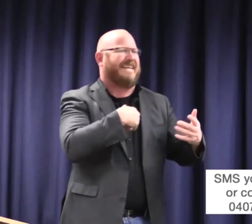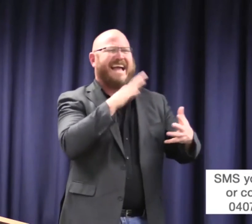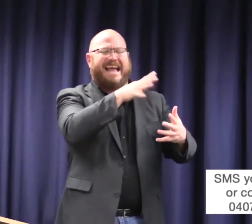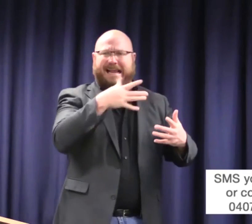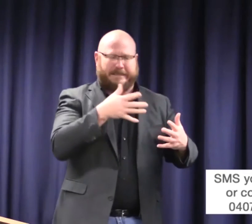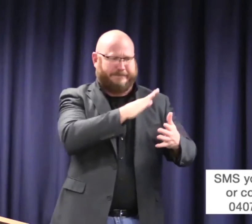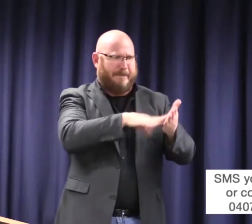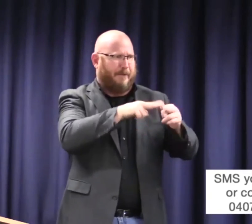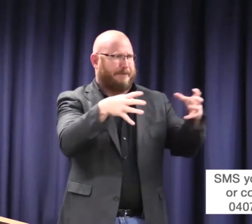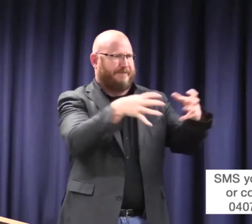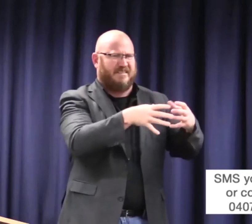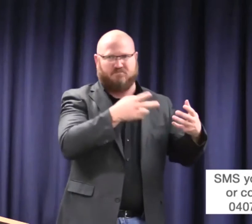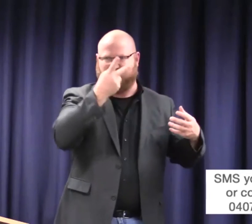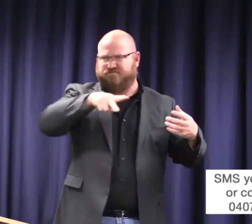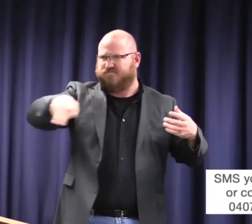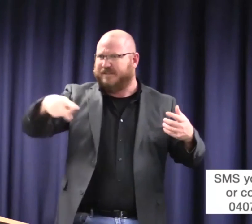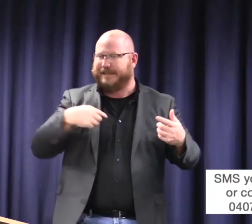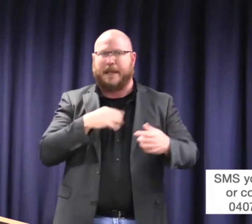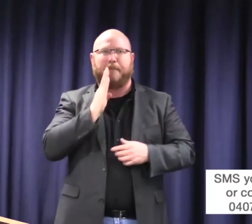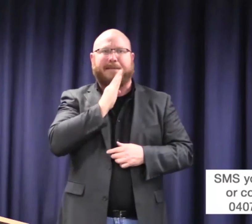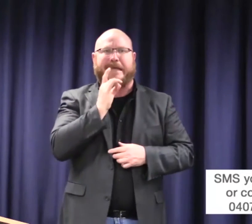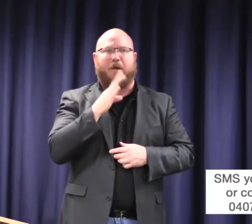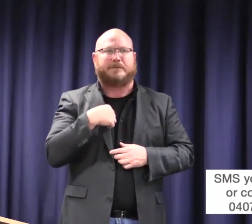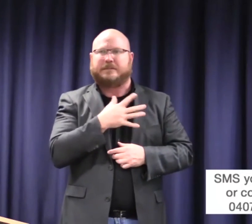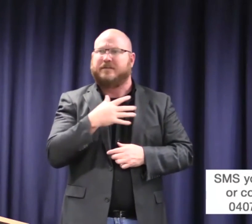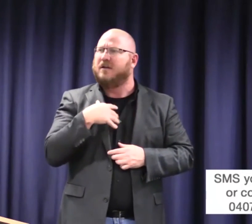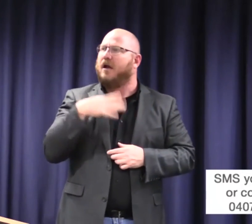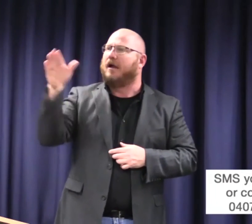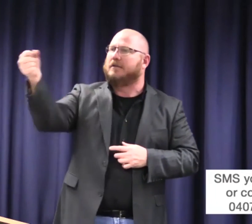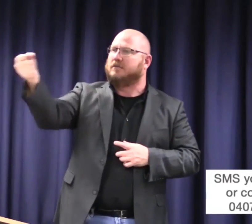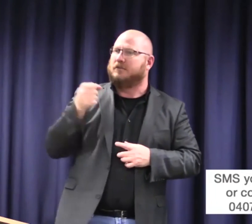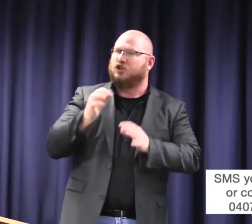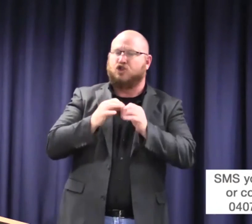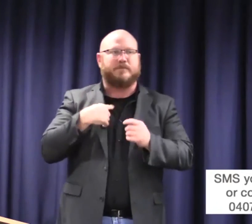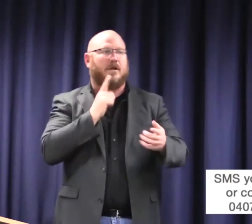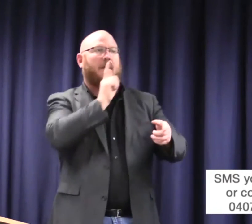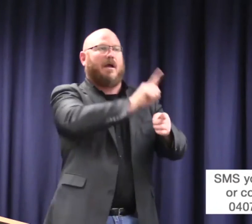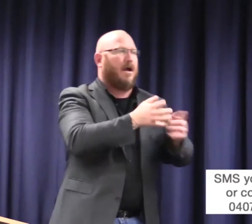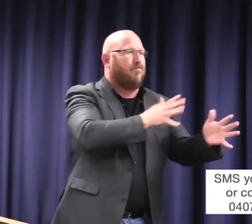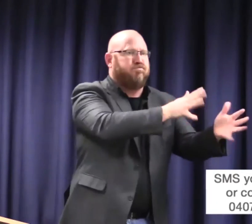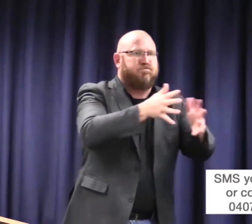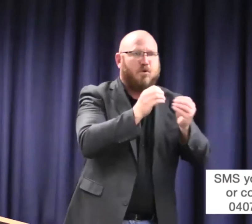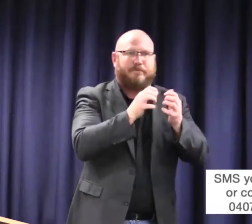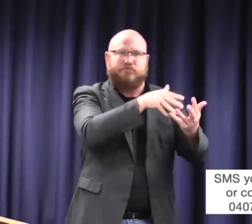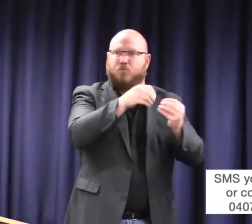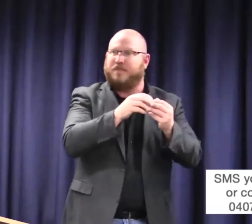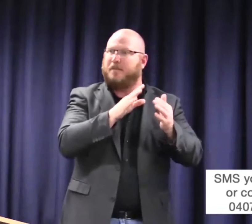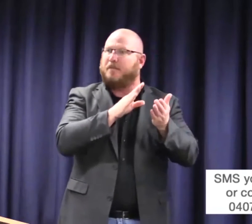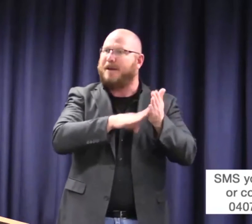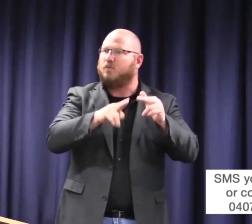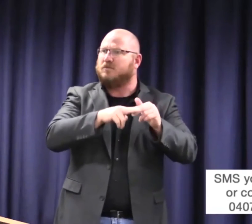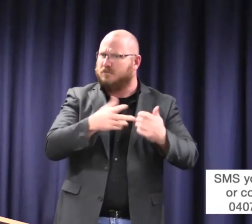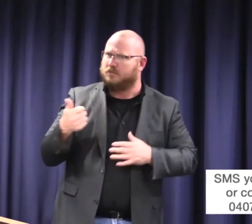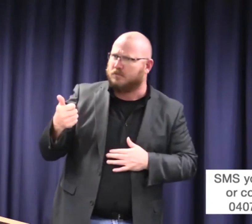local soccer club, and often the parents get together throughout the year, and I unfortunately miss out. Now with the